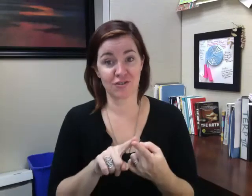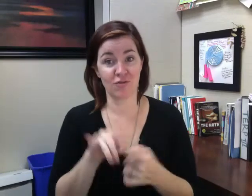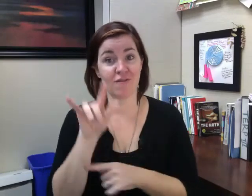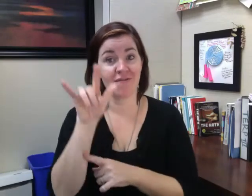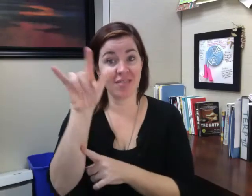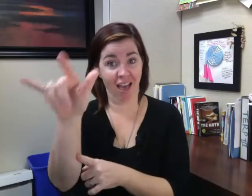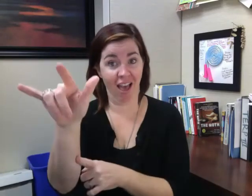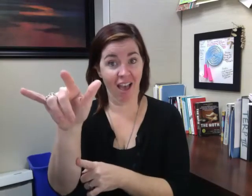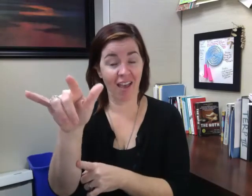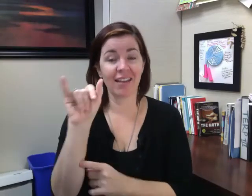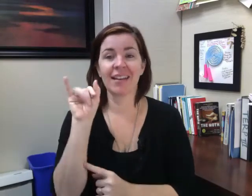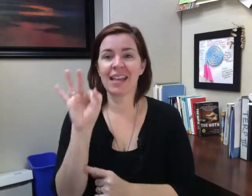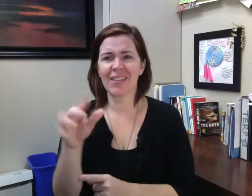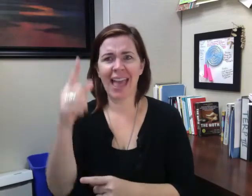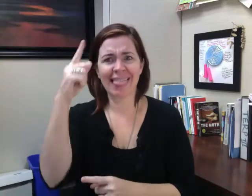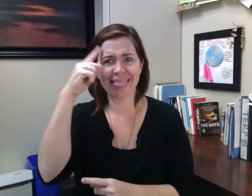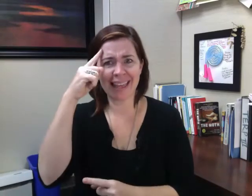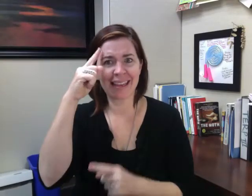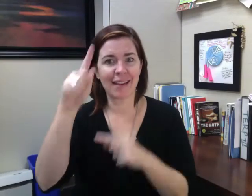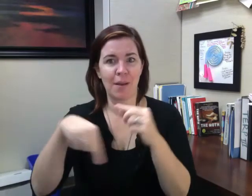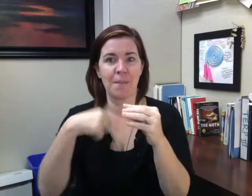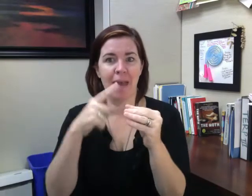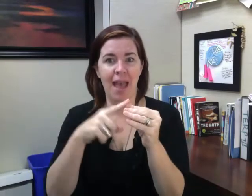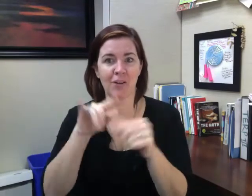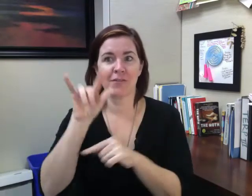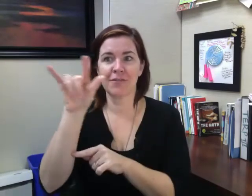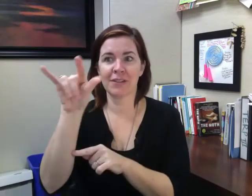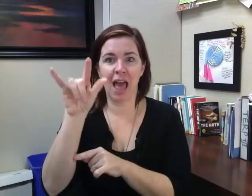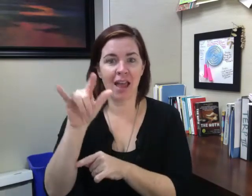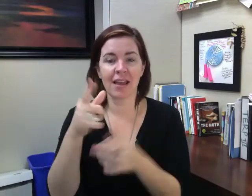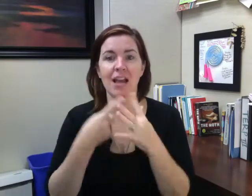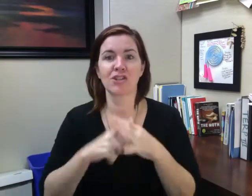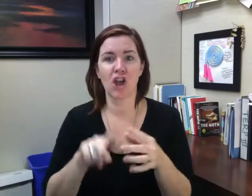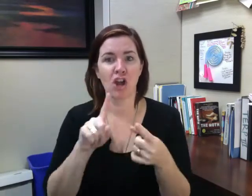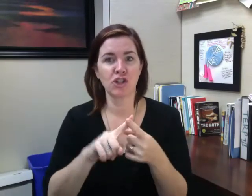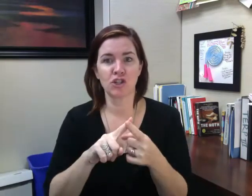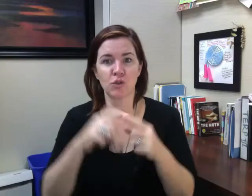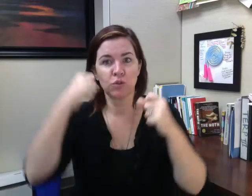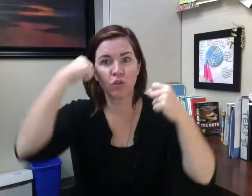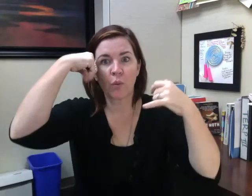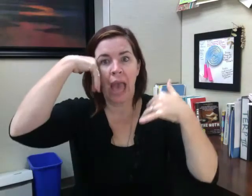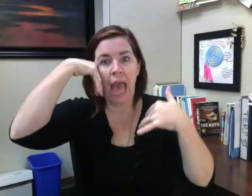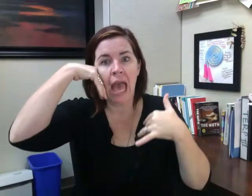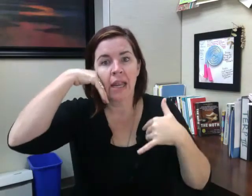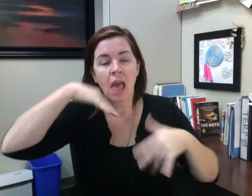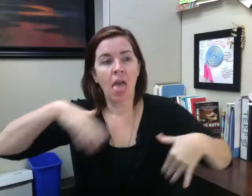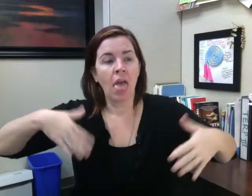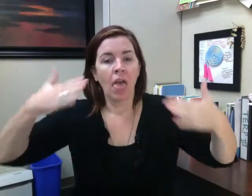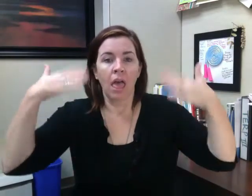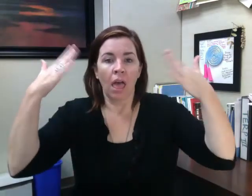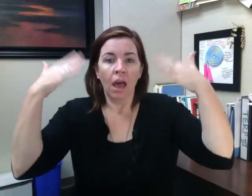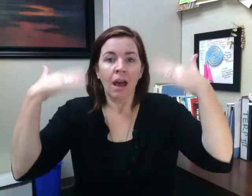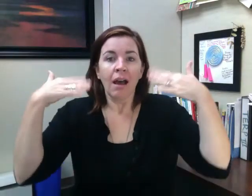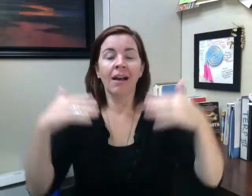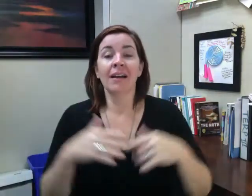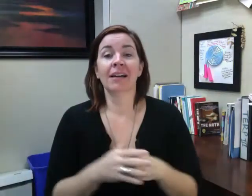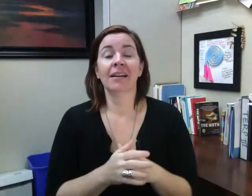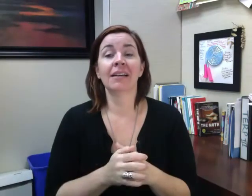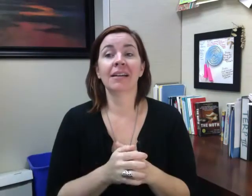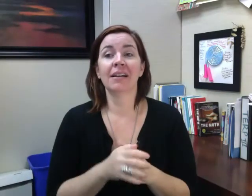this cold sweat. And people have asked me what it is that makes me so nervous about flying,